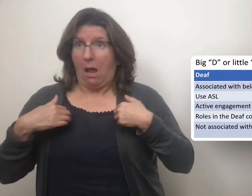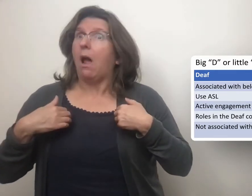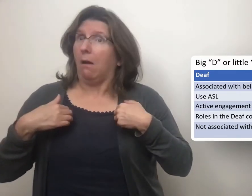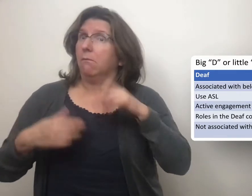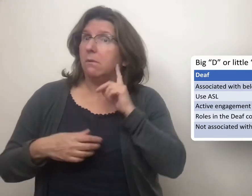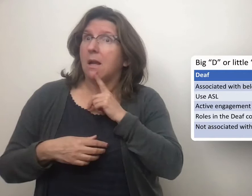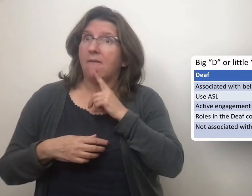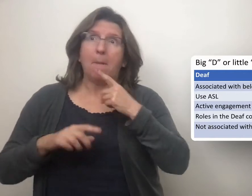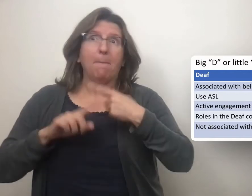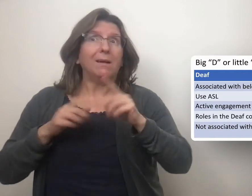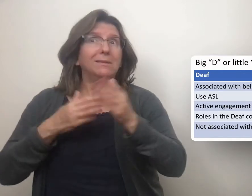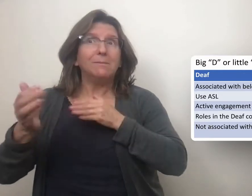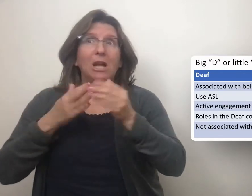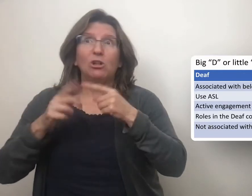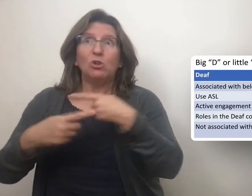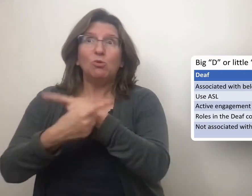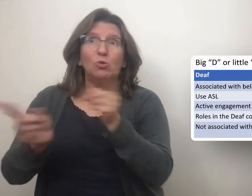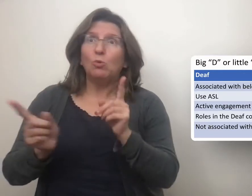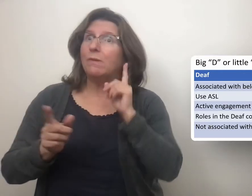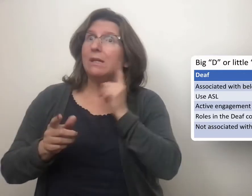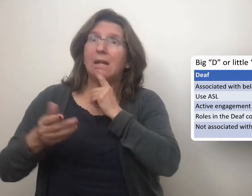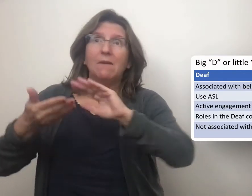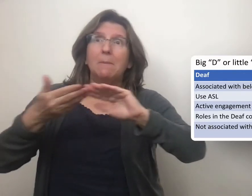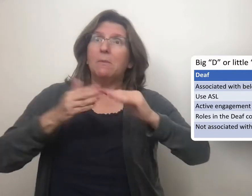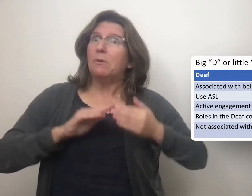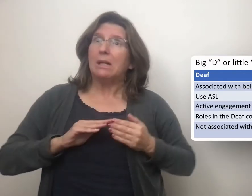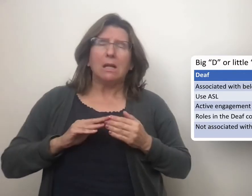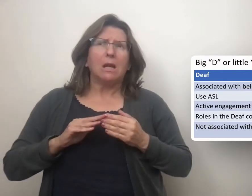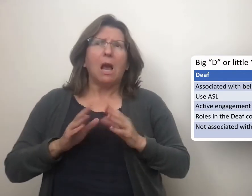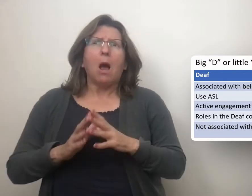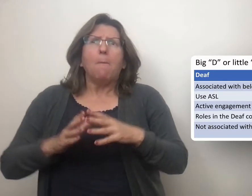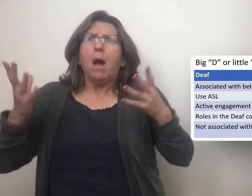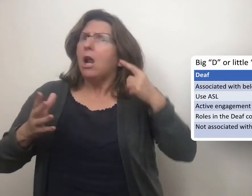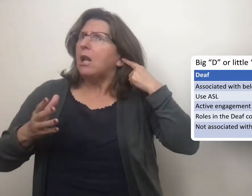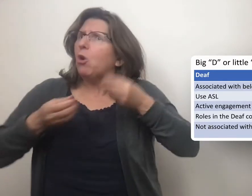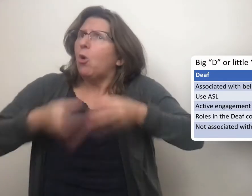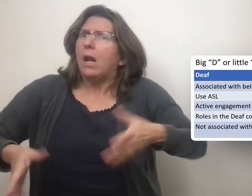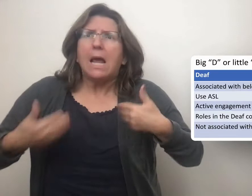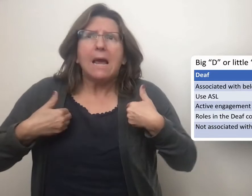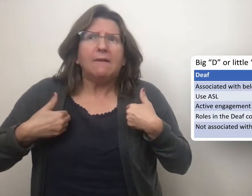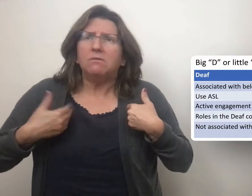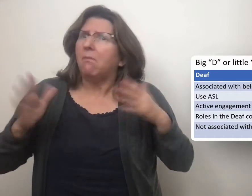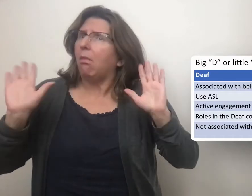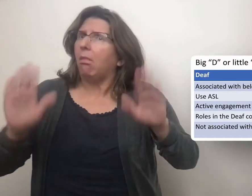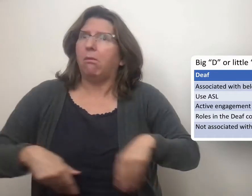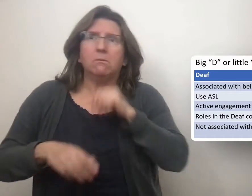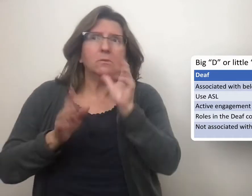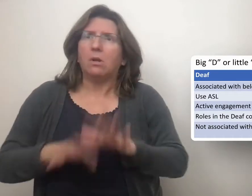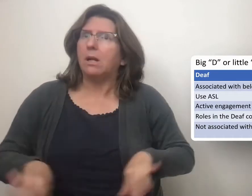You as a hearing person may be curious about how much I can or cannot hear. That is of no interest to anyone in the deaf